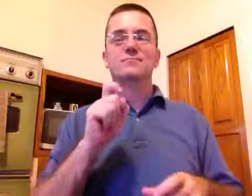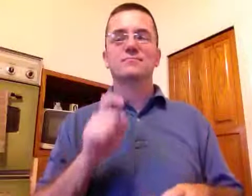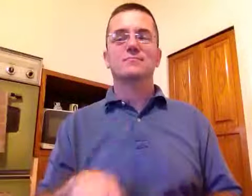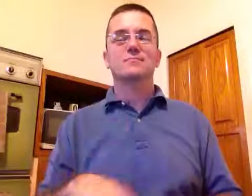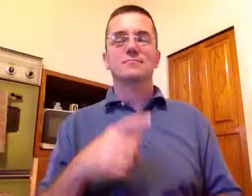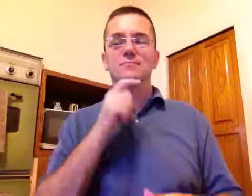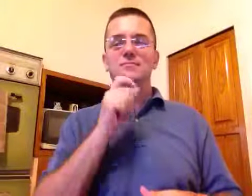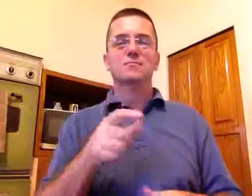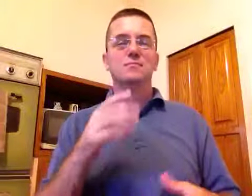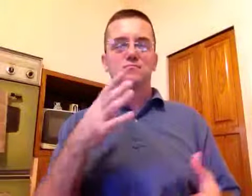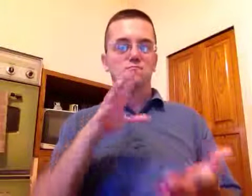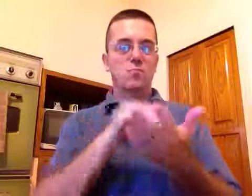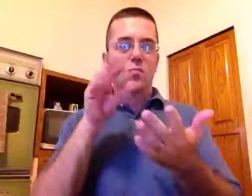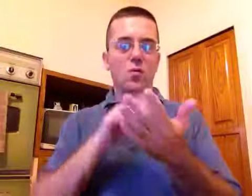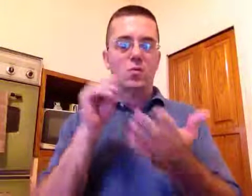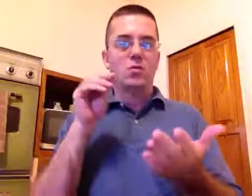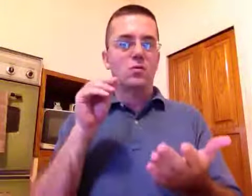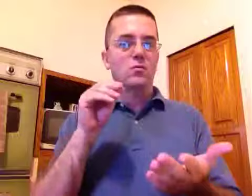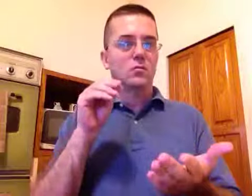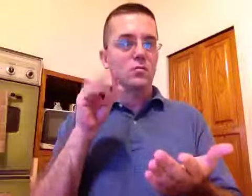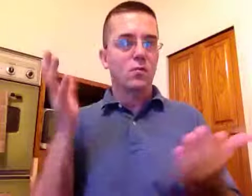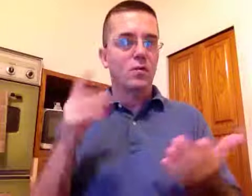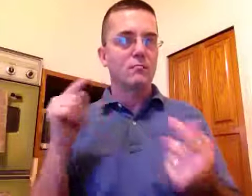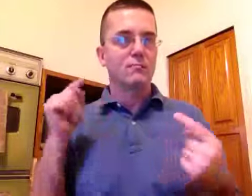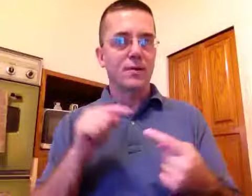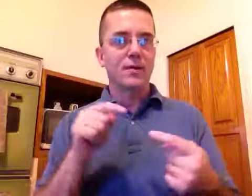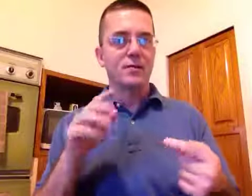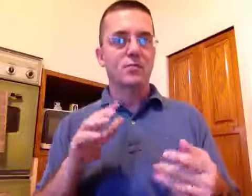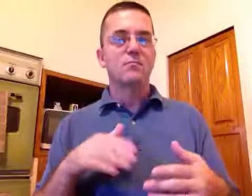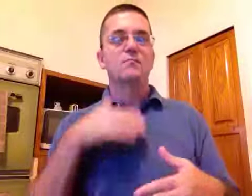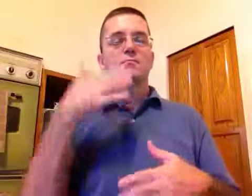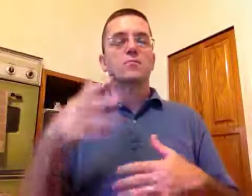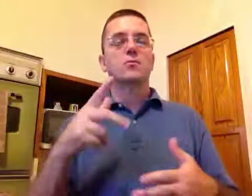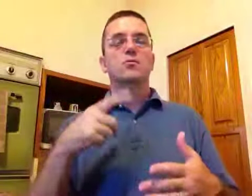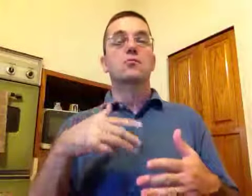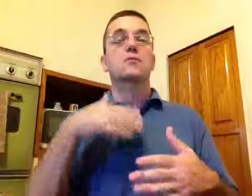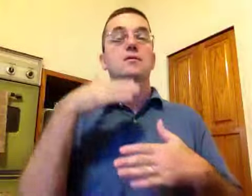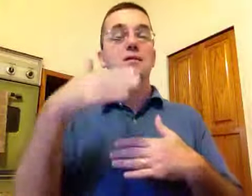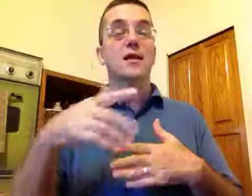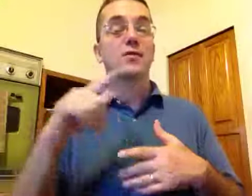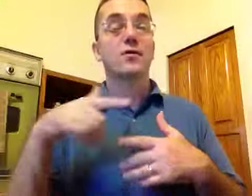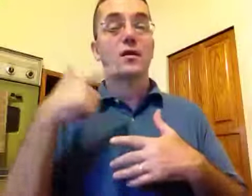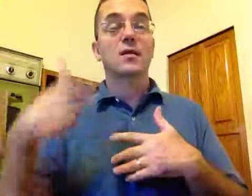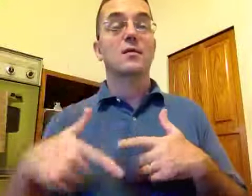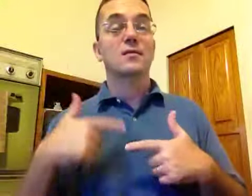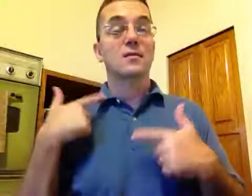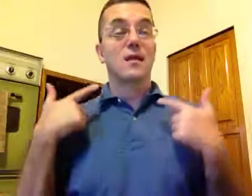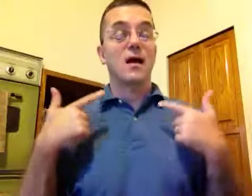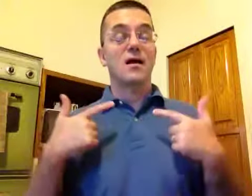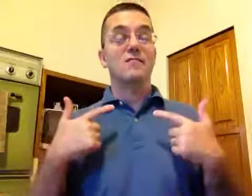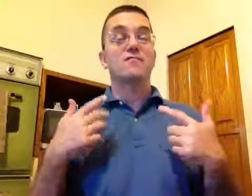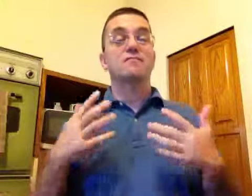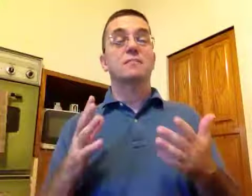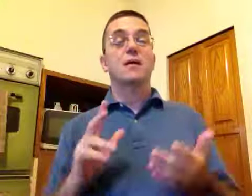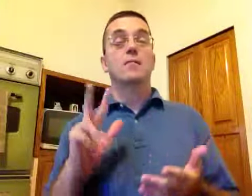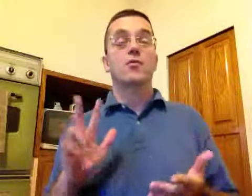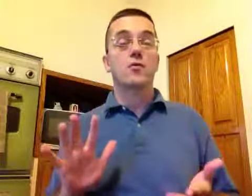some pain while at home so that it doesn't become $35,000 when you're 32 years old. So, Careless